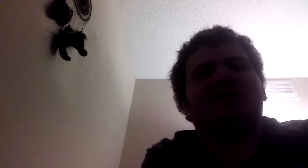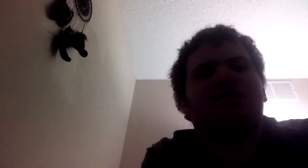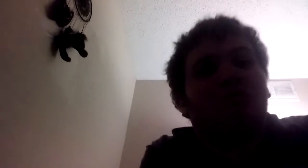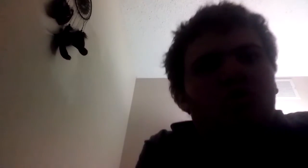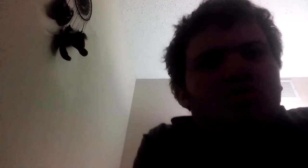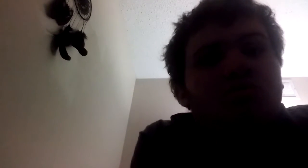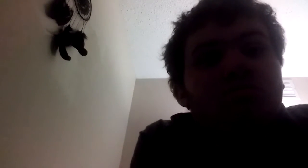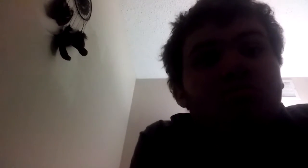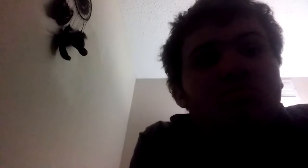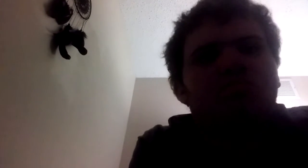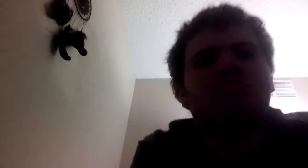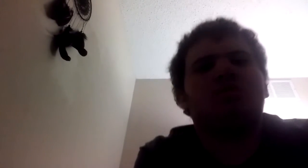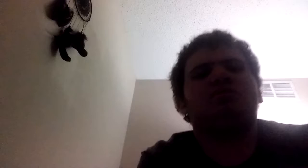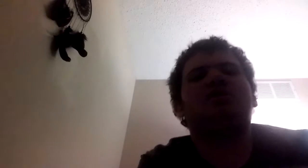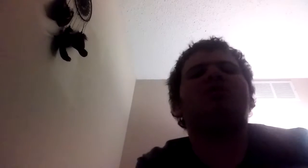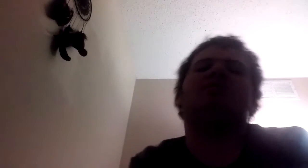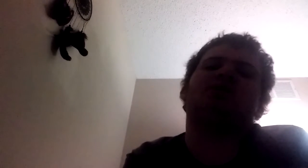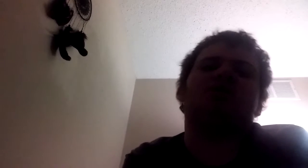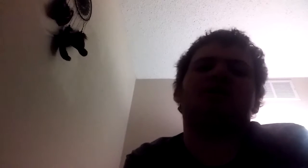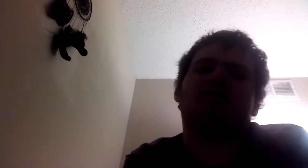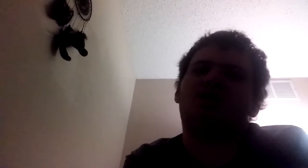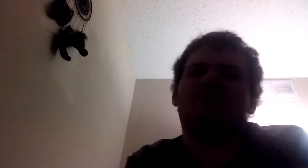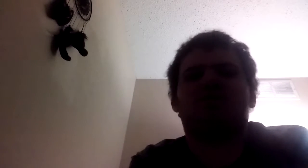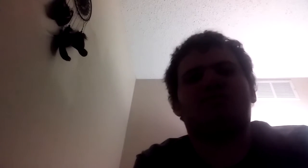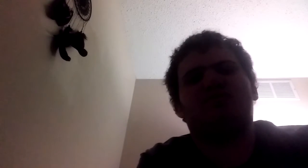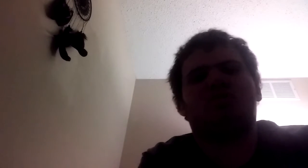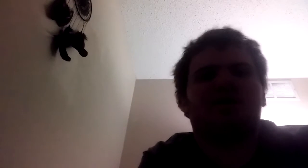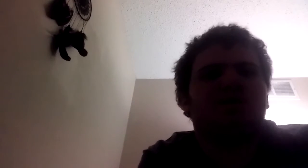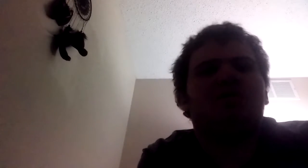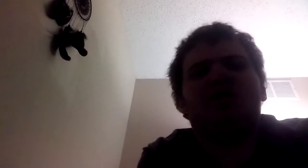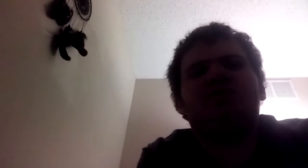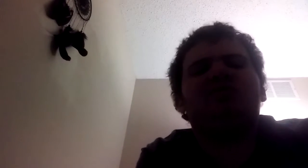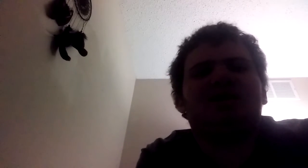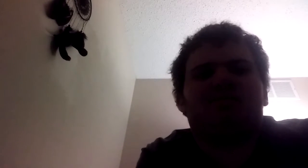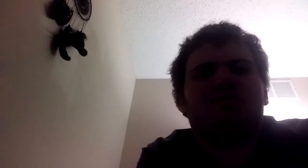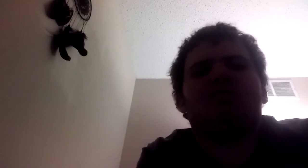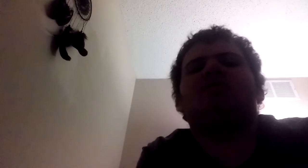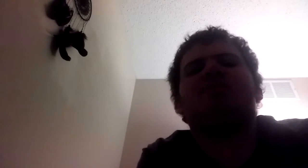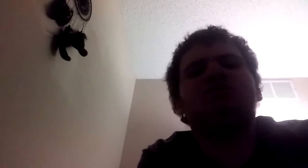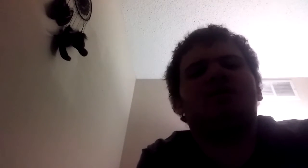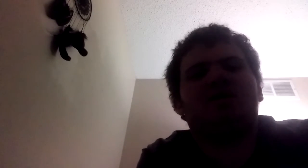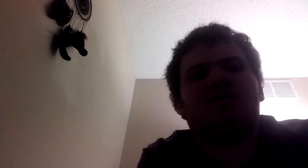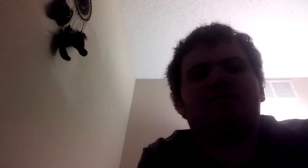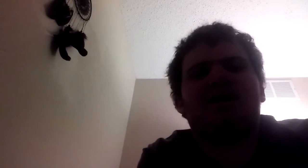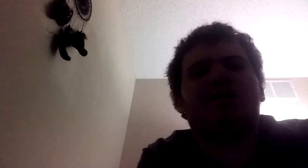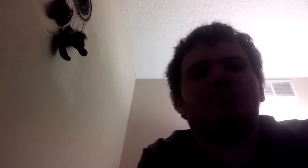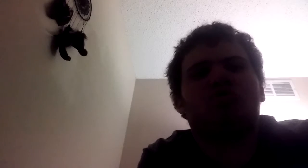he's immortal. Now, you probably already heard a guy talk about this before, but when you think of it, SpongeBob is kind of